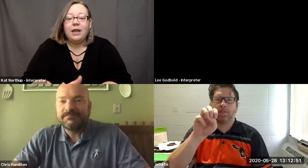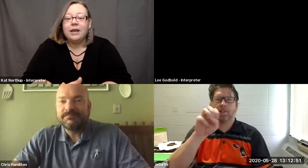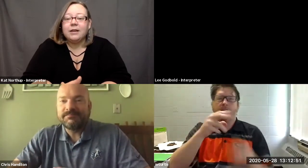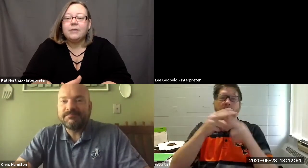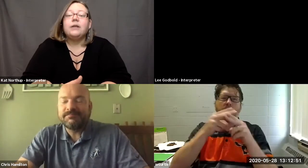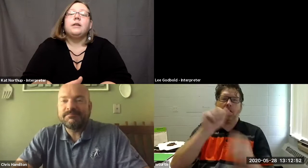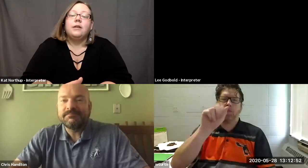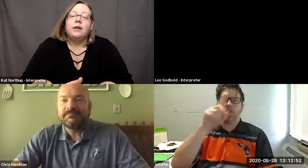Hey,